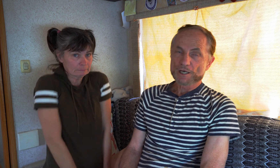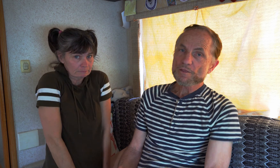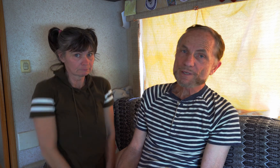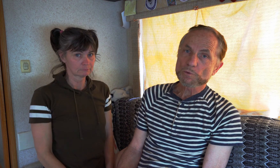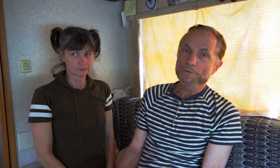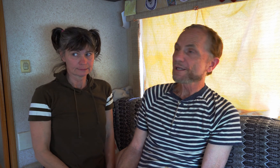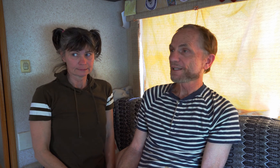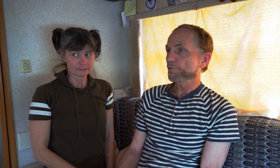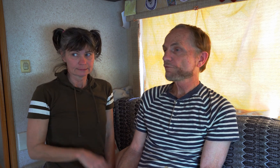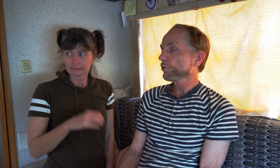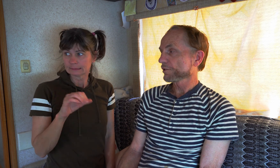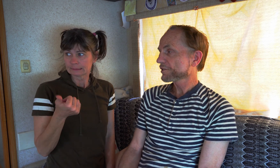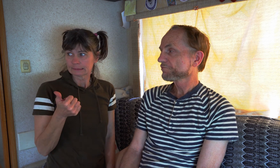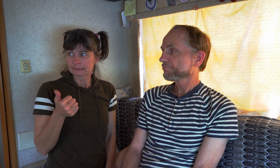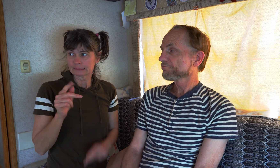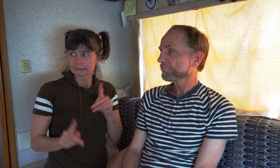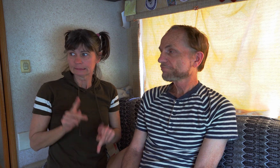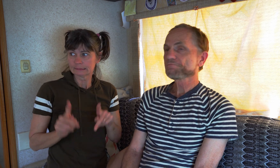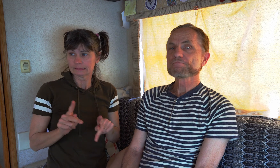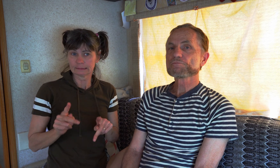because then other people would think they were fools.